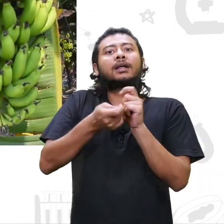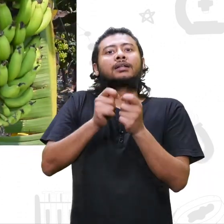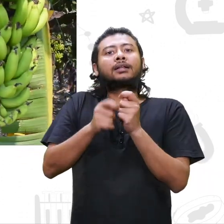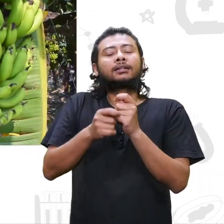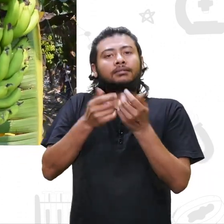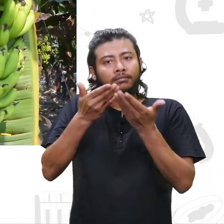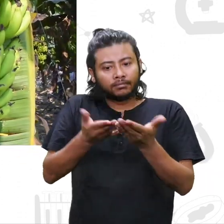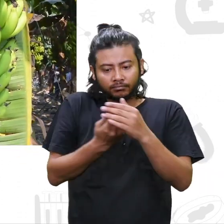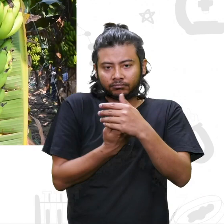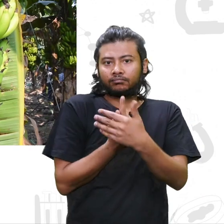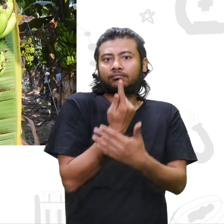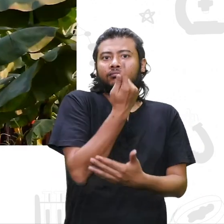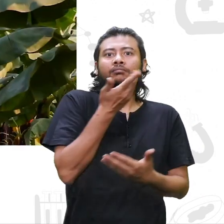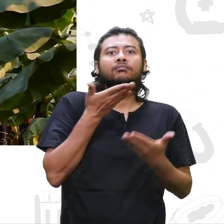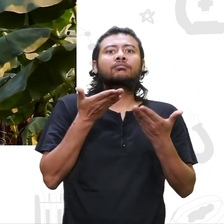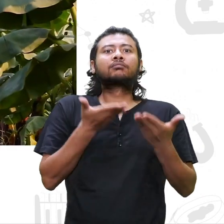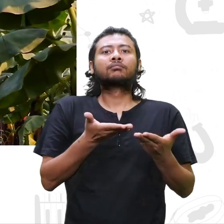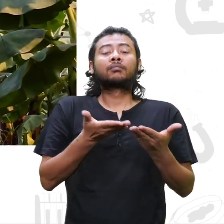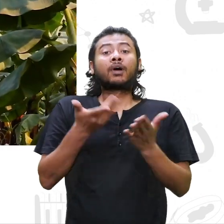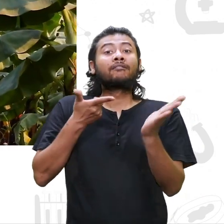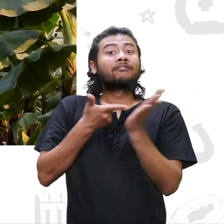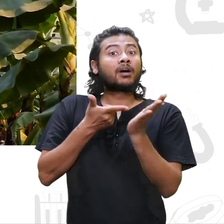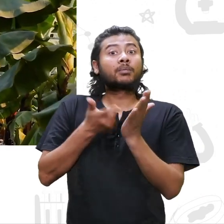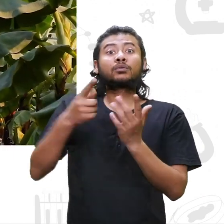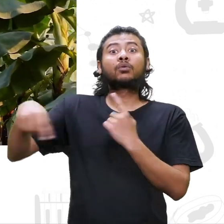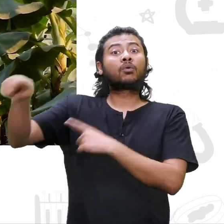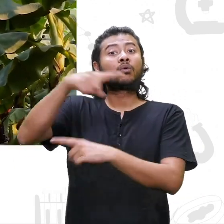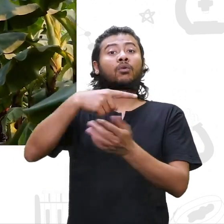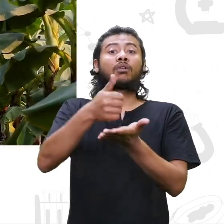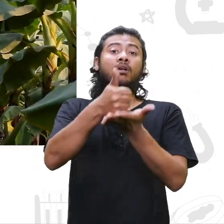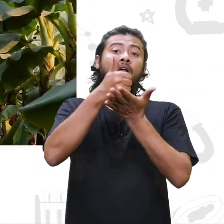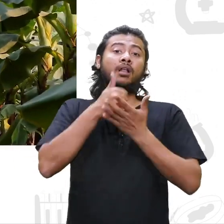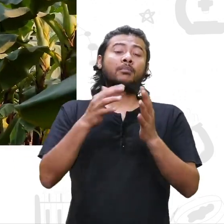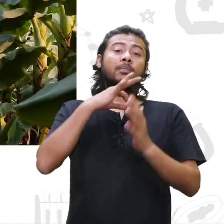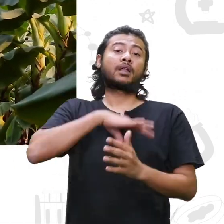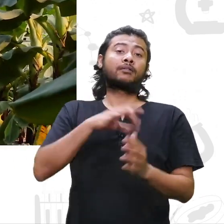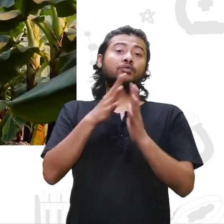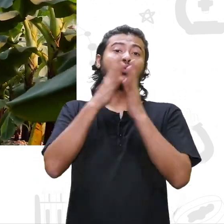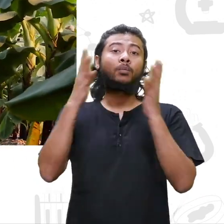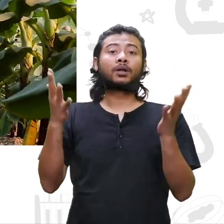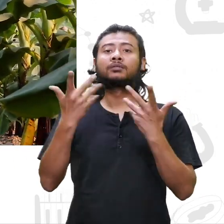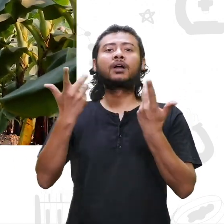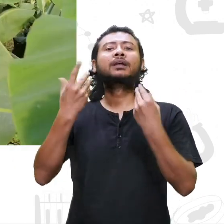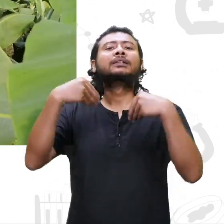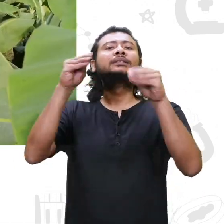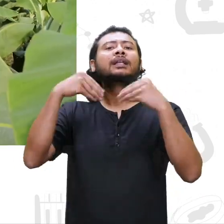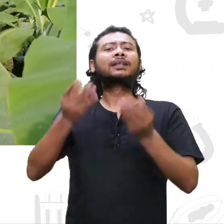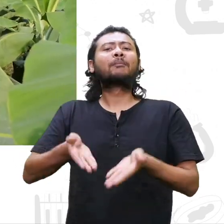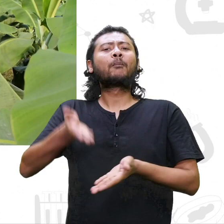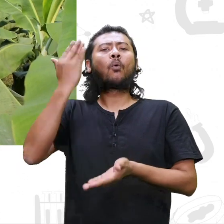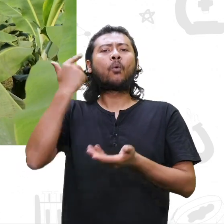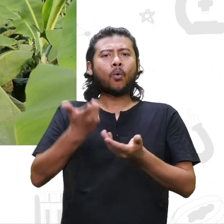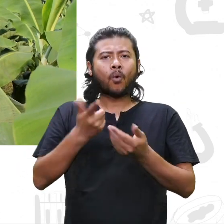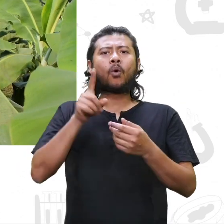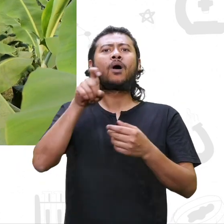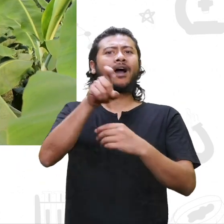traditional banana cultivation. This motivates farmers to adopt banana cultivation by plant tissue culture technique